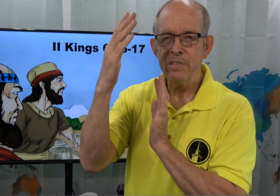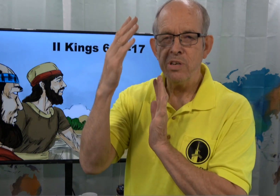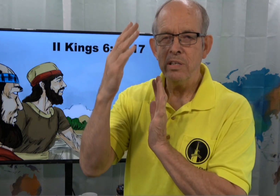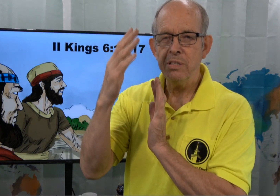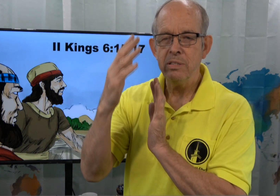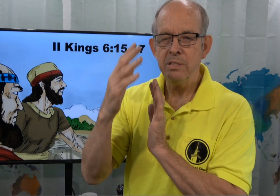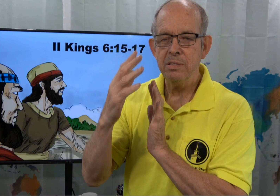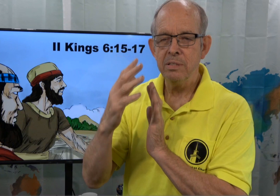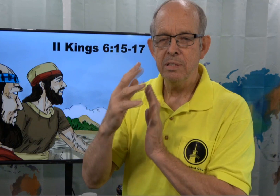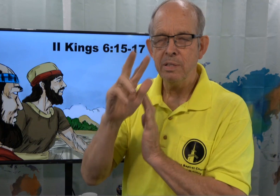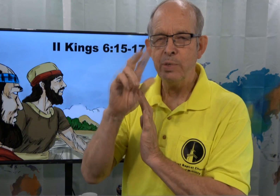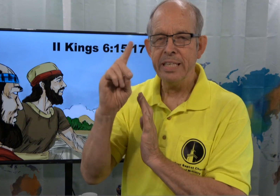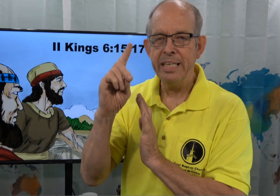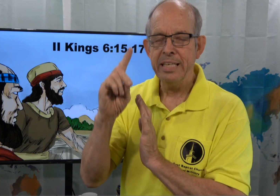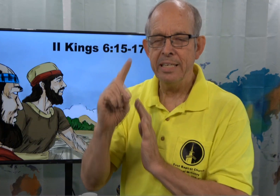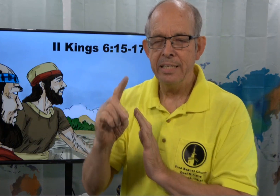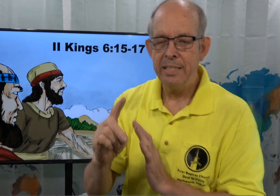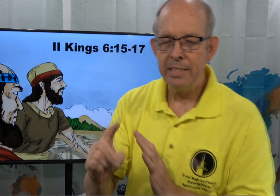vision with thee.